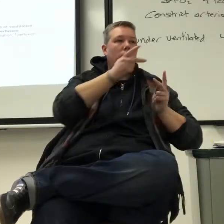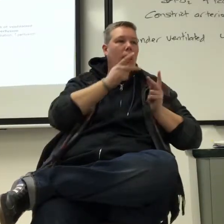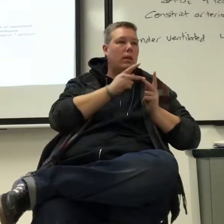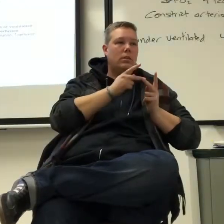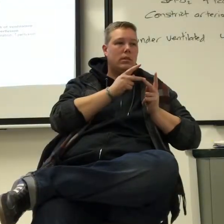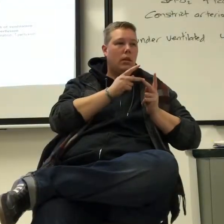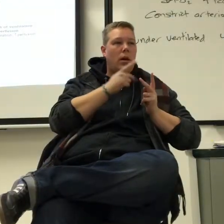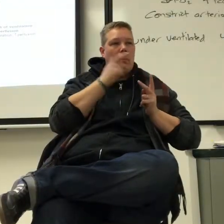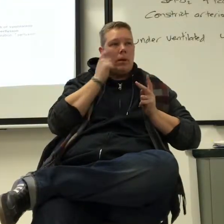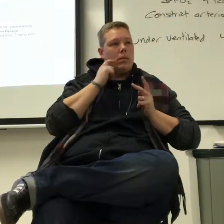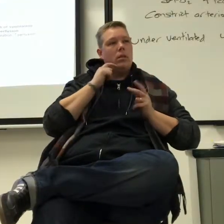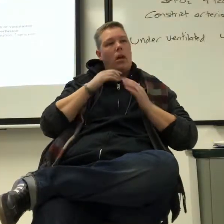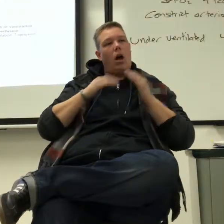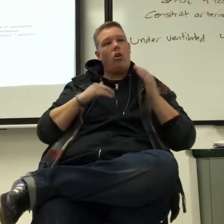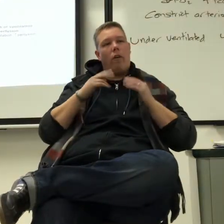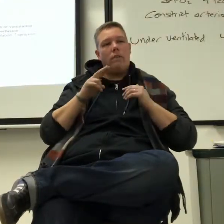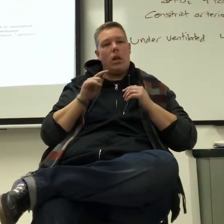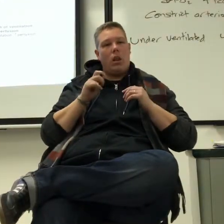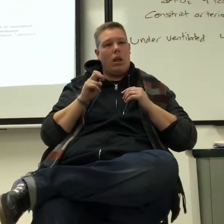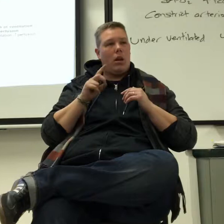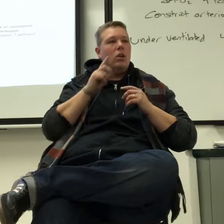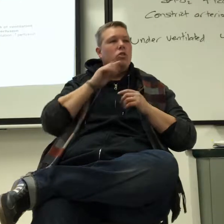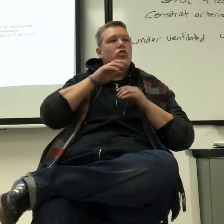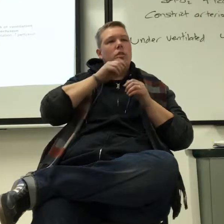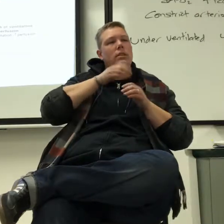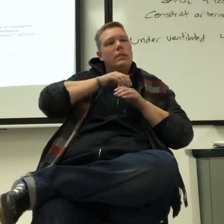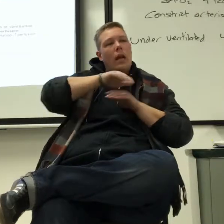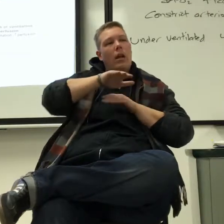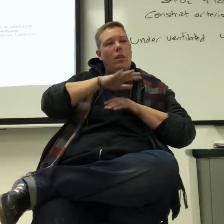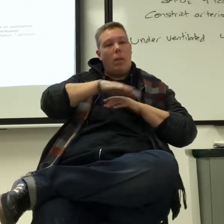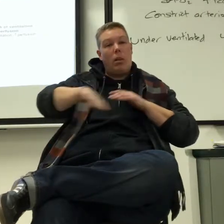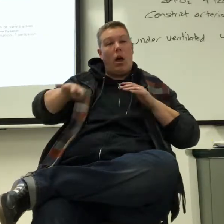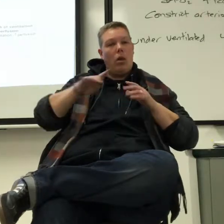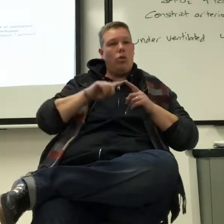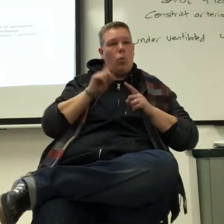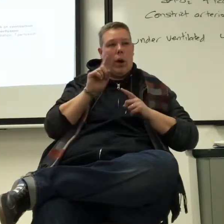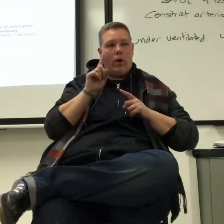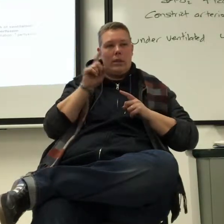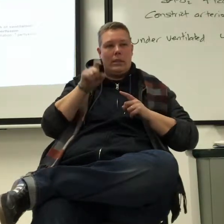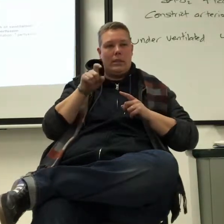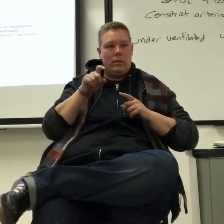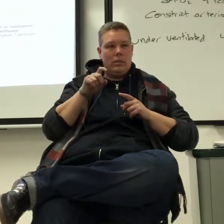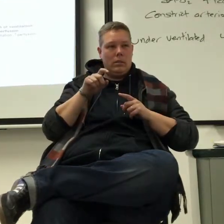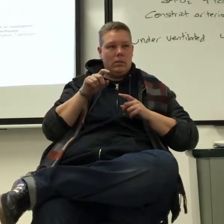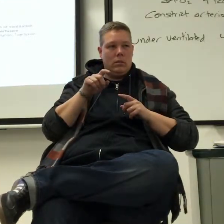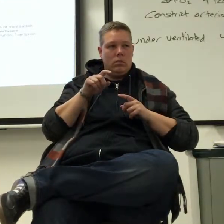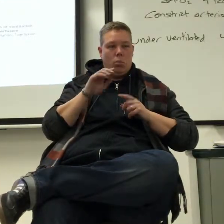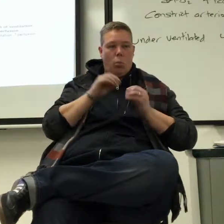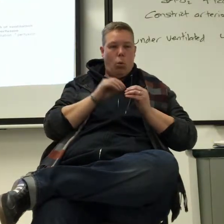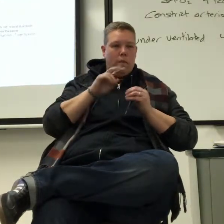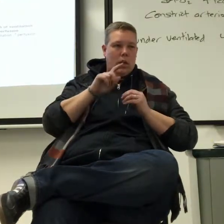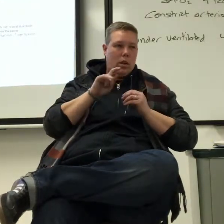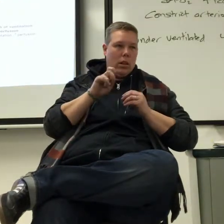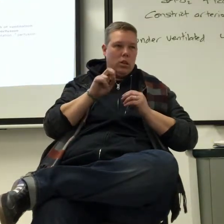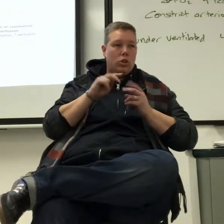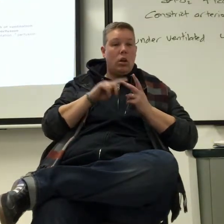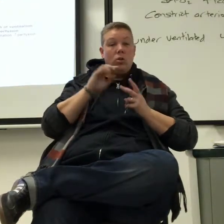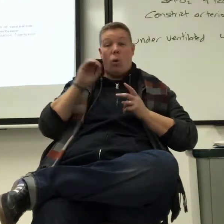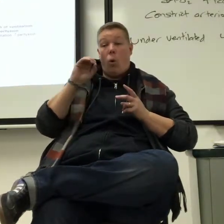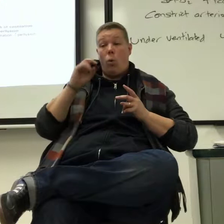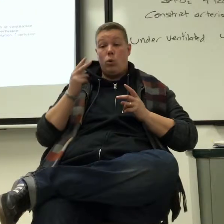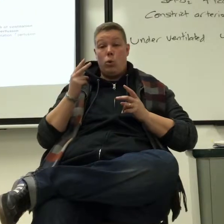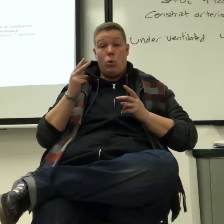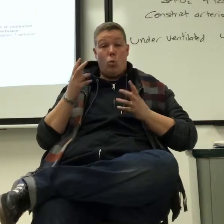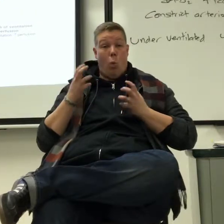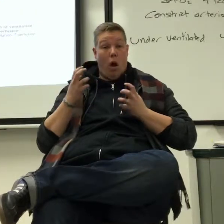of blood to where it's most ventilated, because that's the job of this system, to pick up the O2 and then dump the